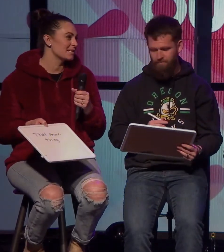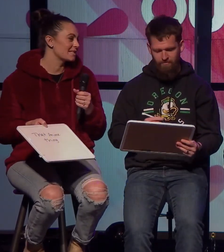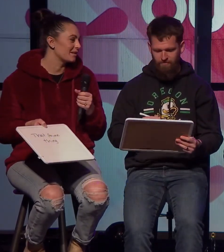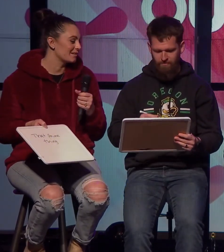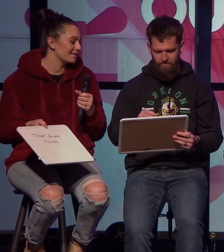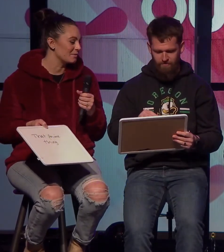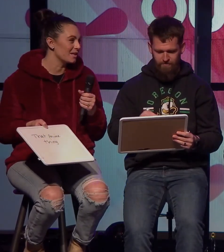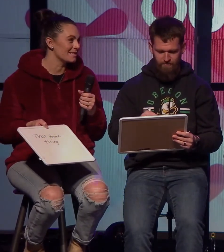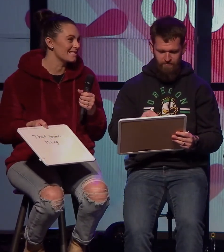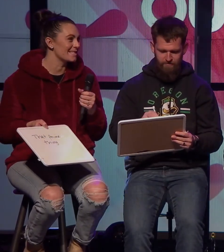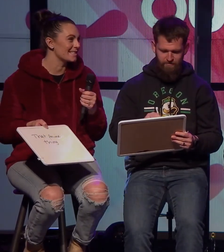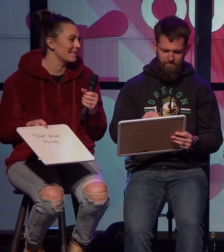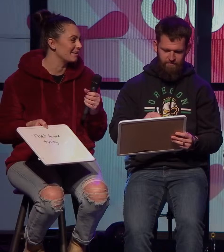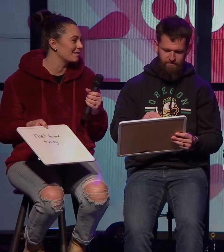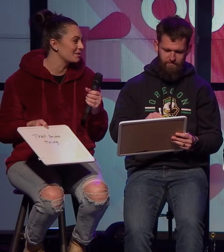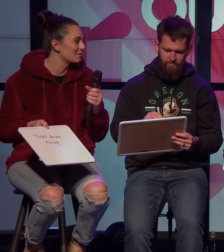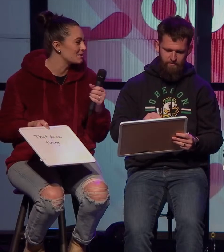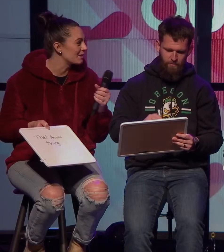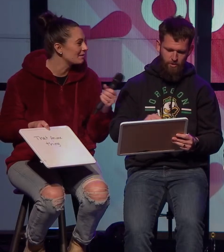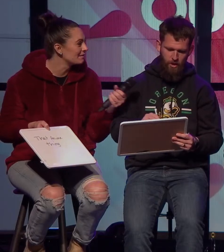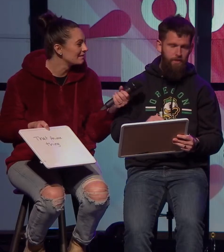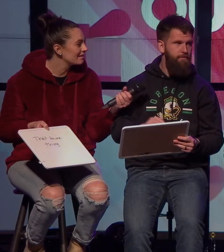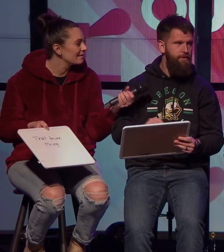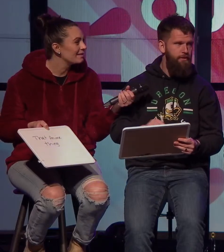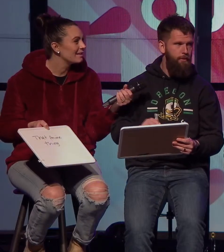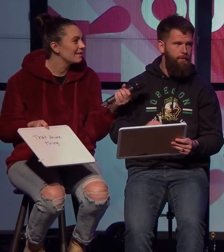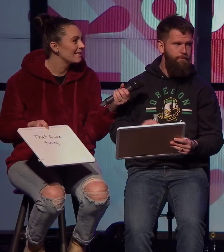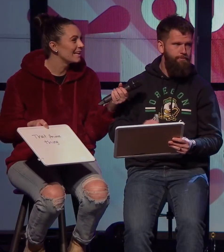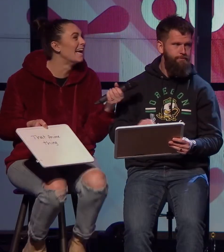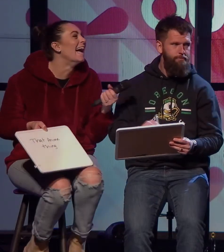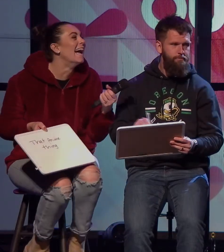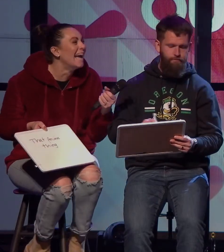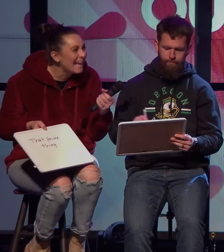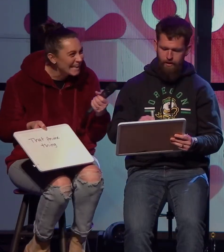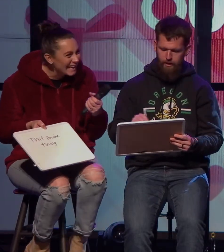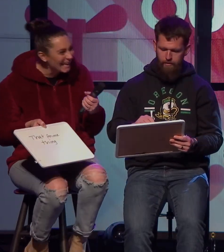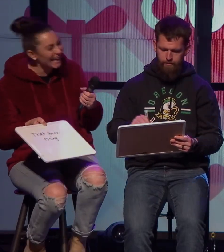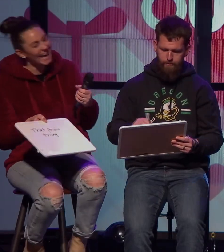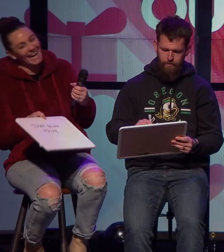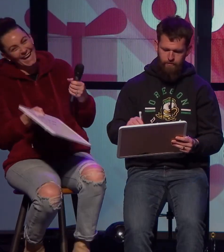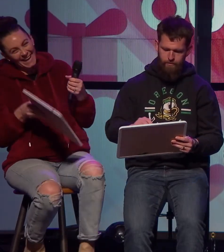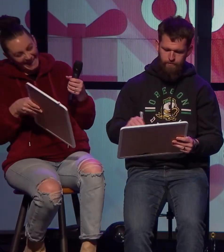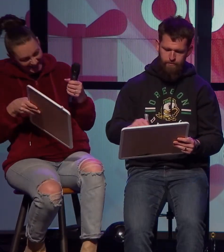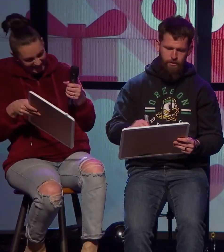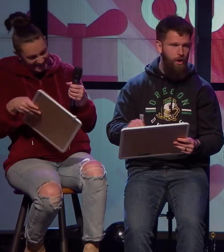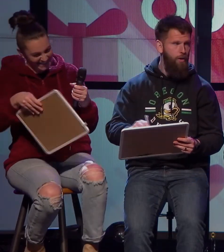I don't know what it's called. Oh, He what is watches it this, called? Like cartoon show. Call Invincible. Invincible. Yeah.